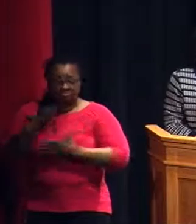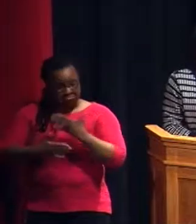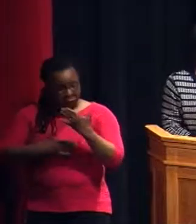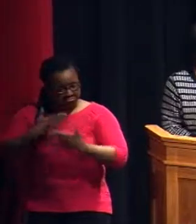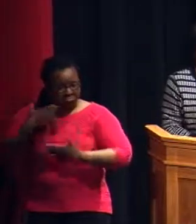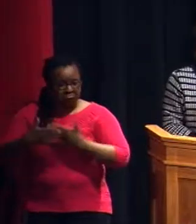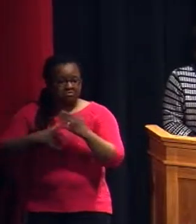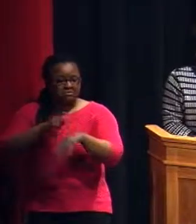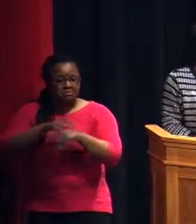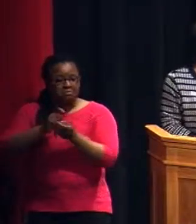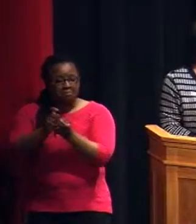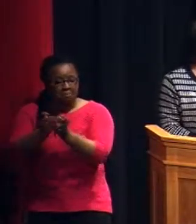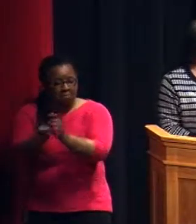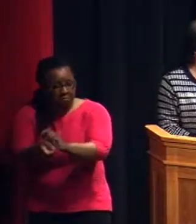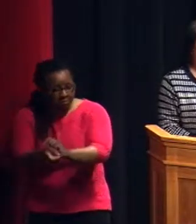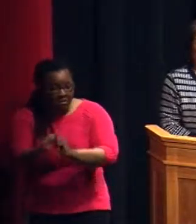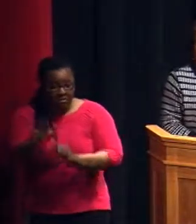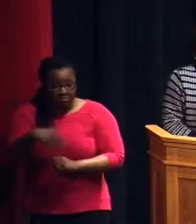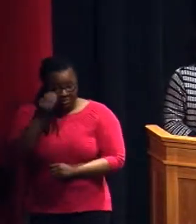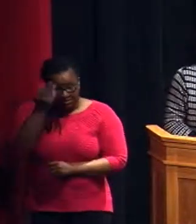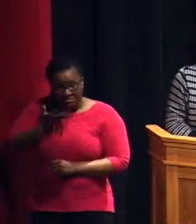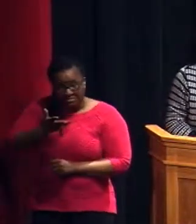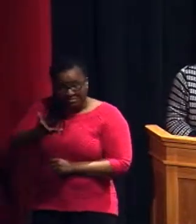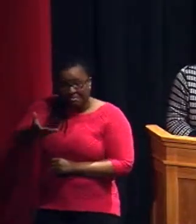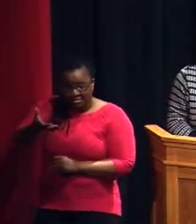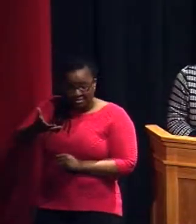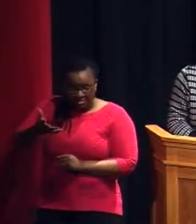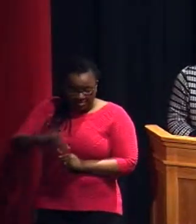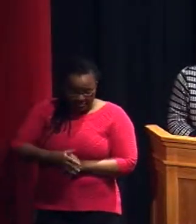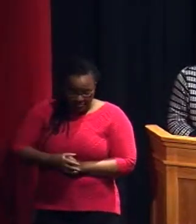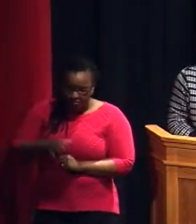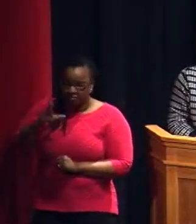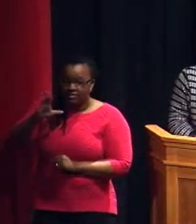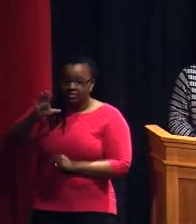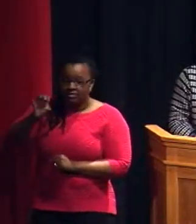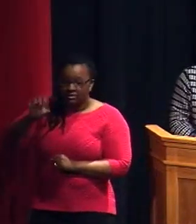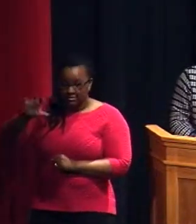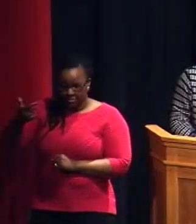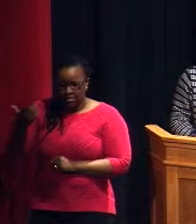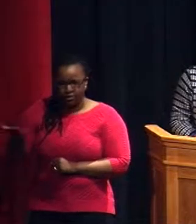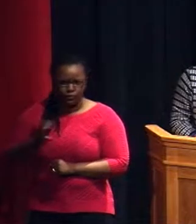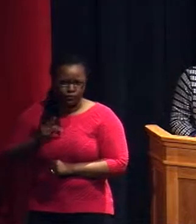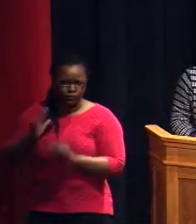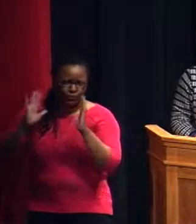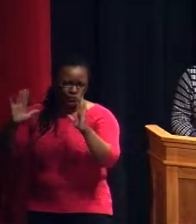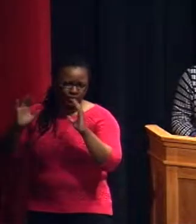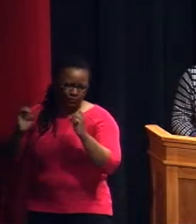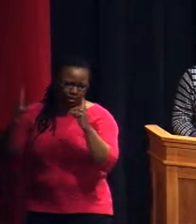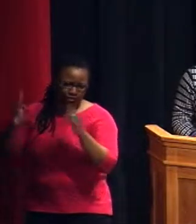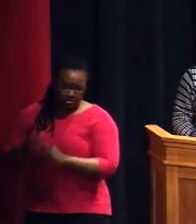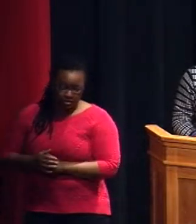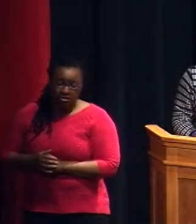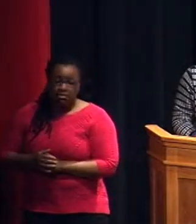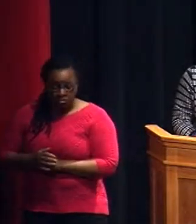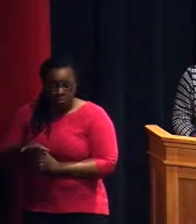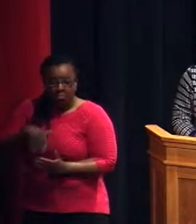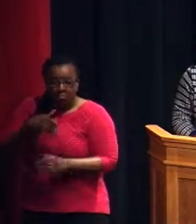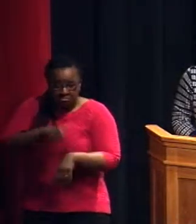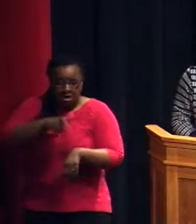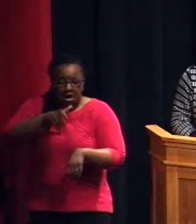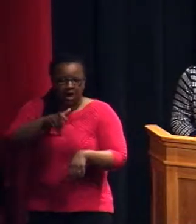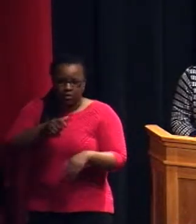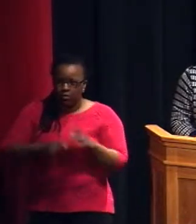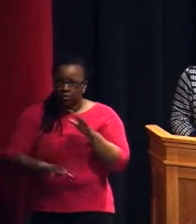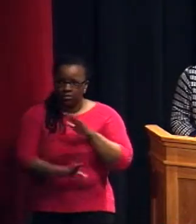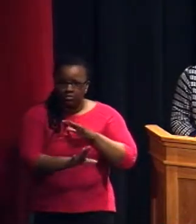I have to agree, EC Glass provides you with an excellent education. And so when it was time for us to go to school, four